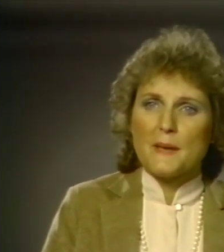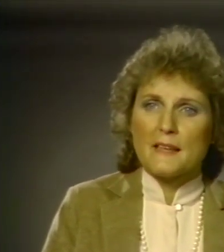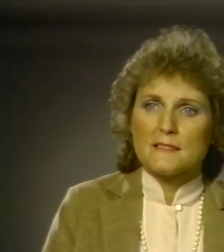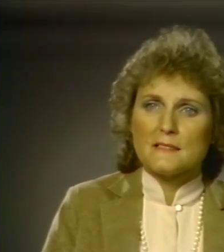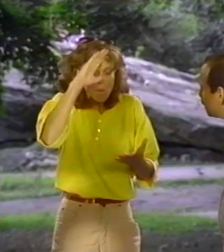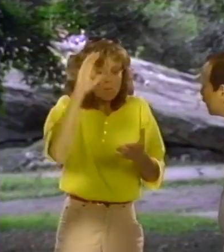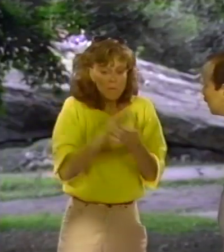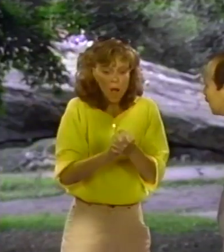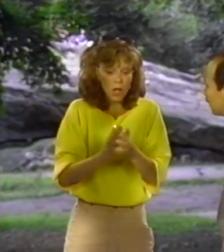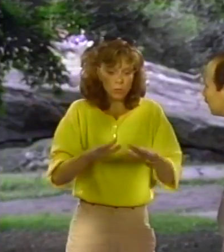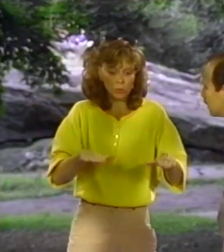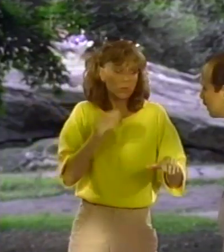space.